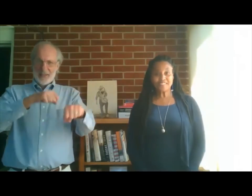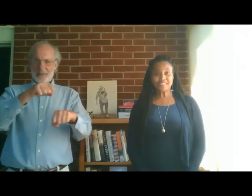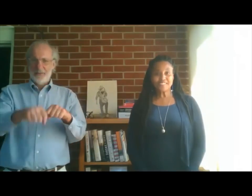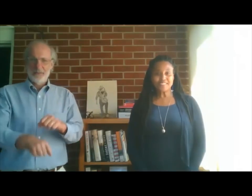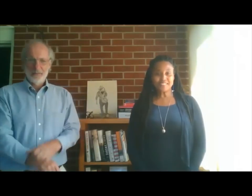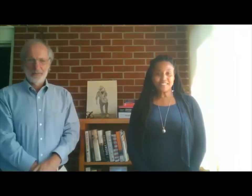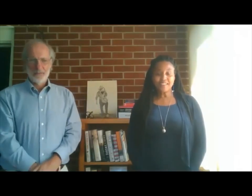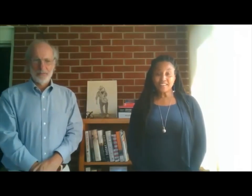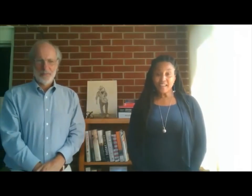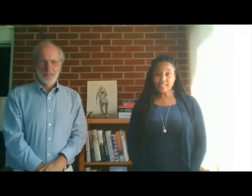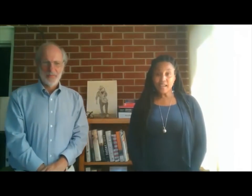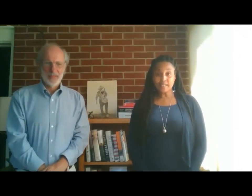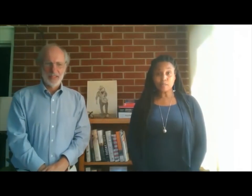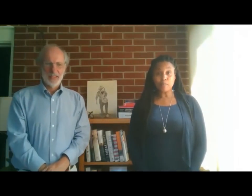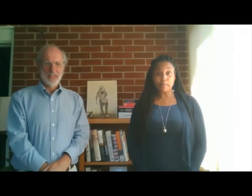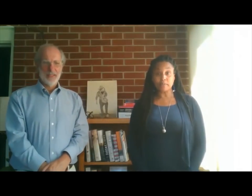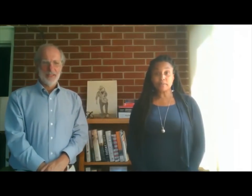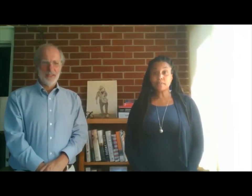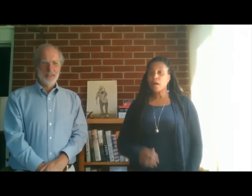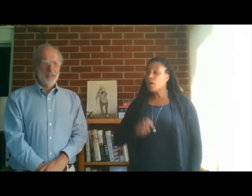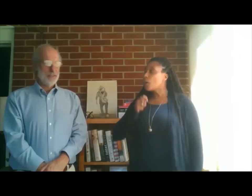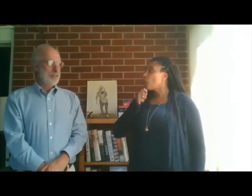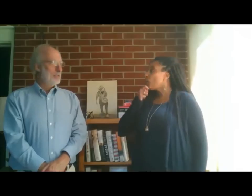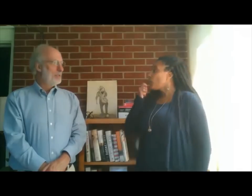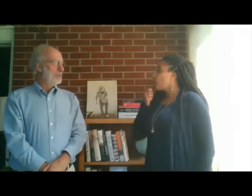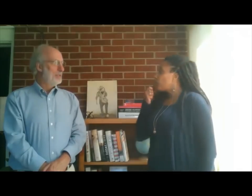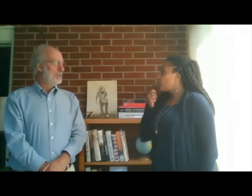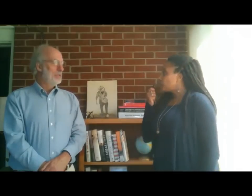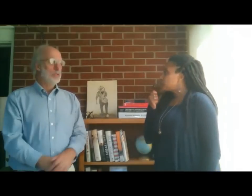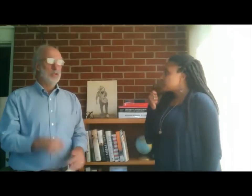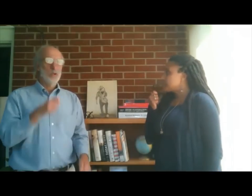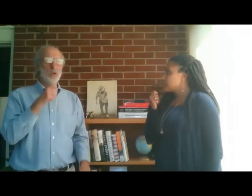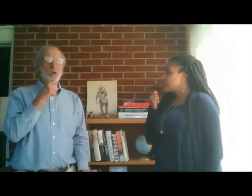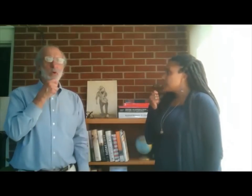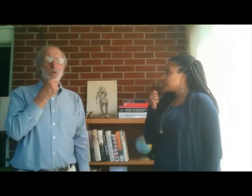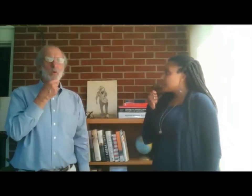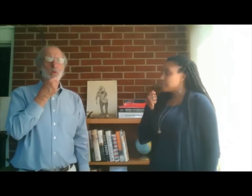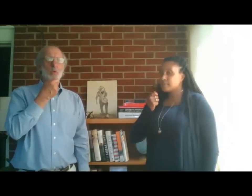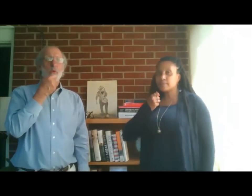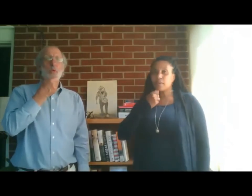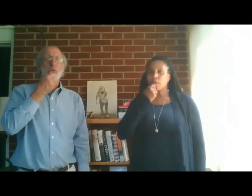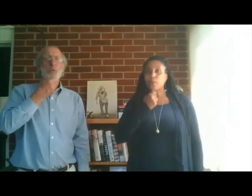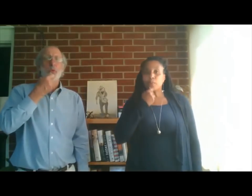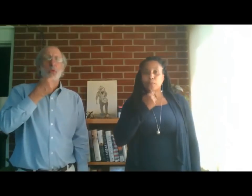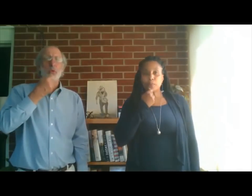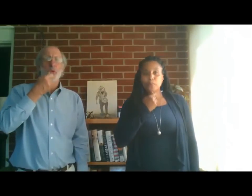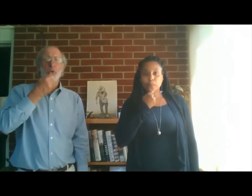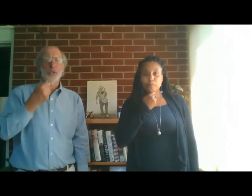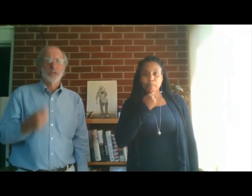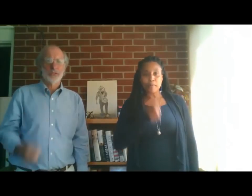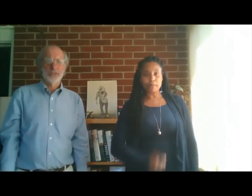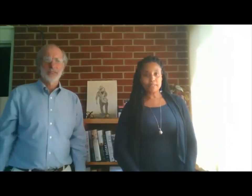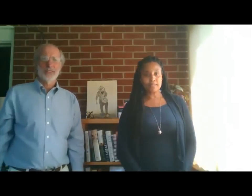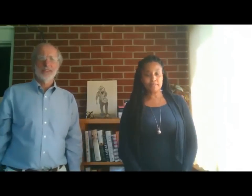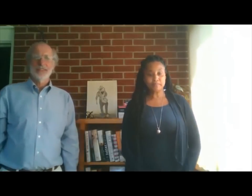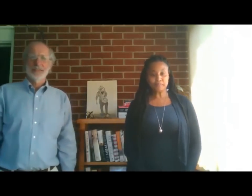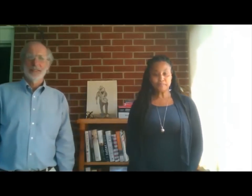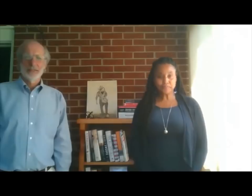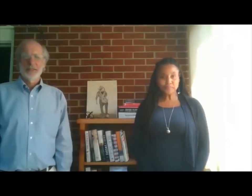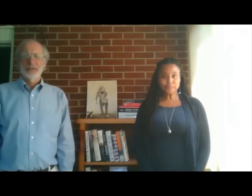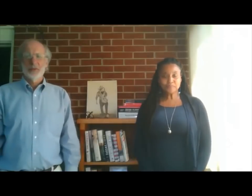Bike. Good. Our next sign is bubbles. Just like you're blowing bubbles.